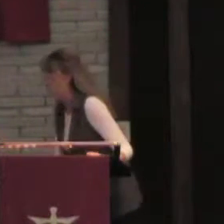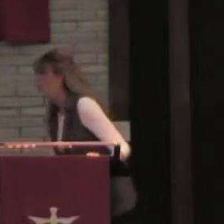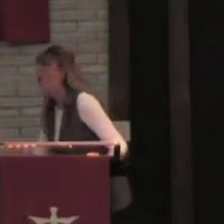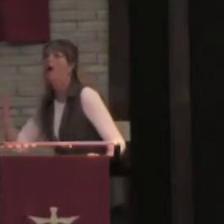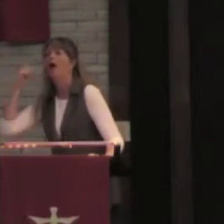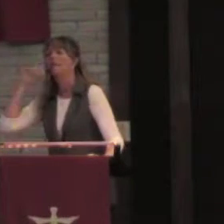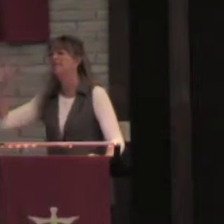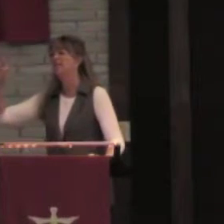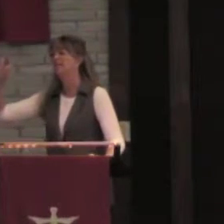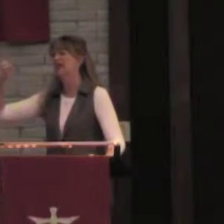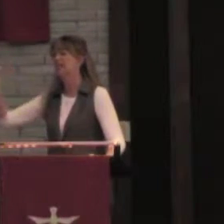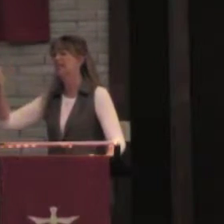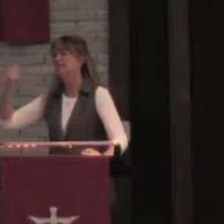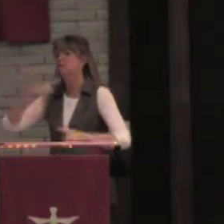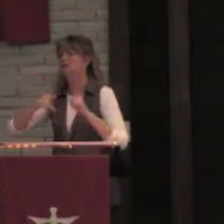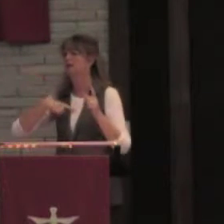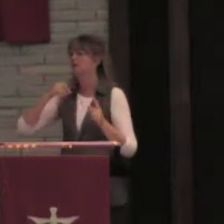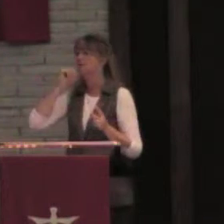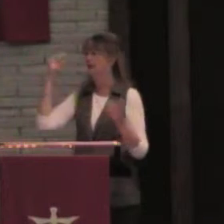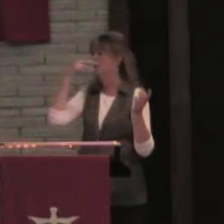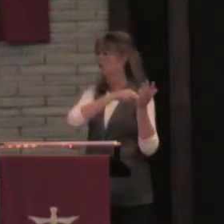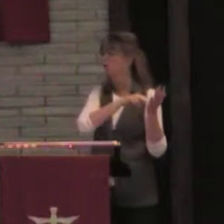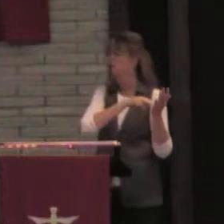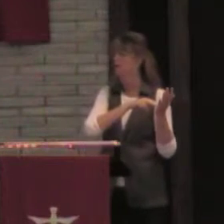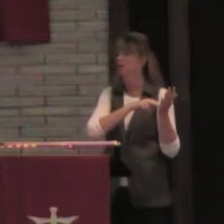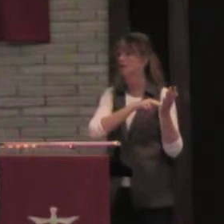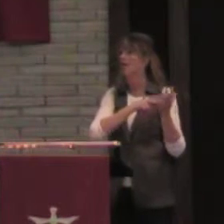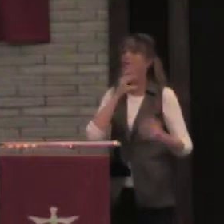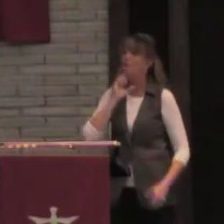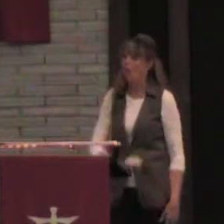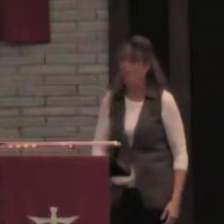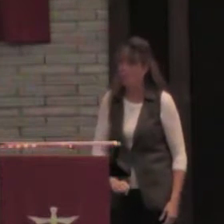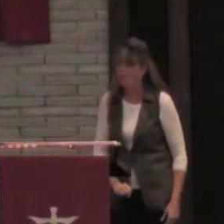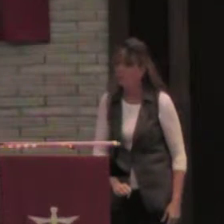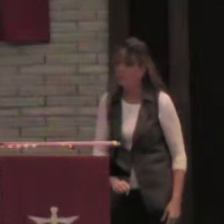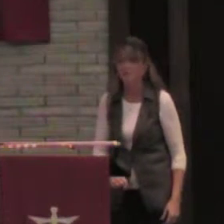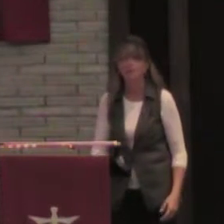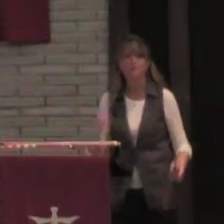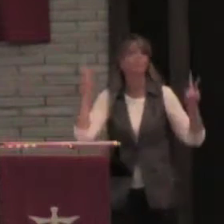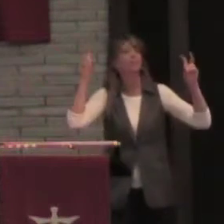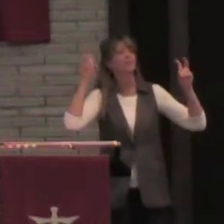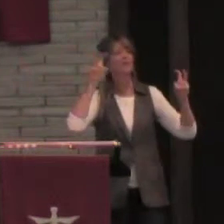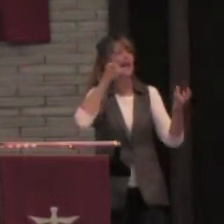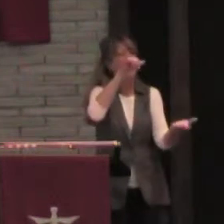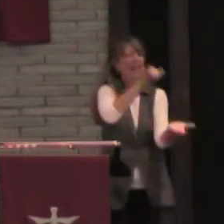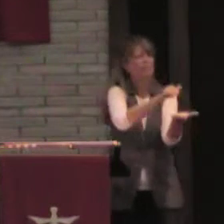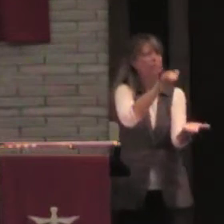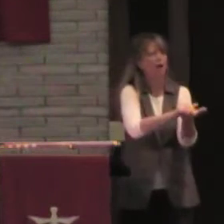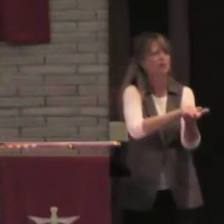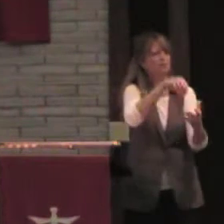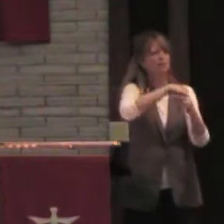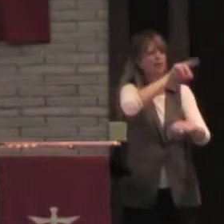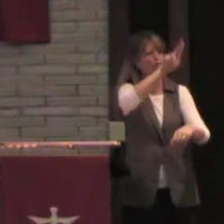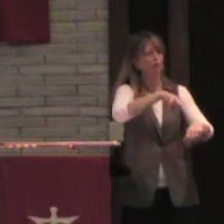old. I think they were in their 90s, but I didn't check. But I think 90s. But they were old.